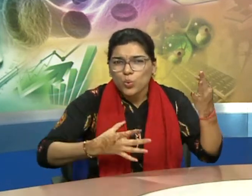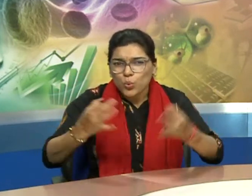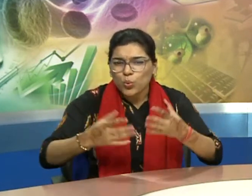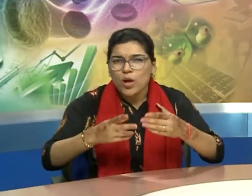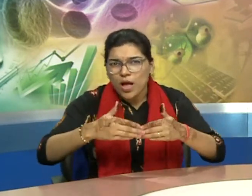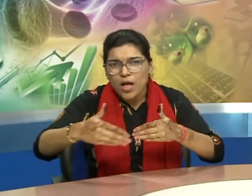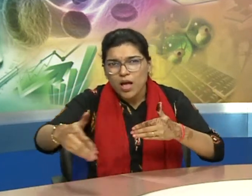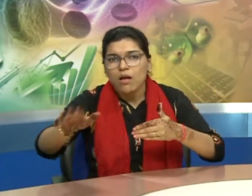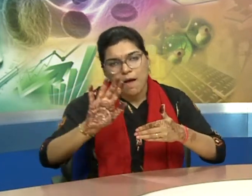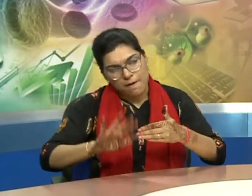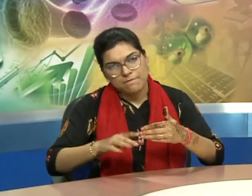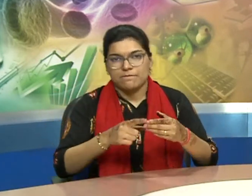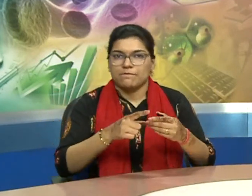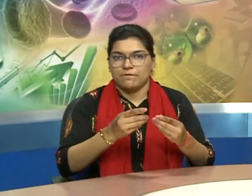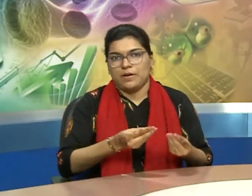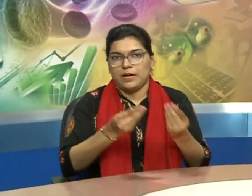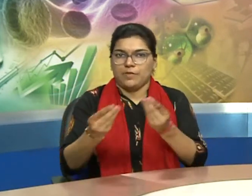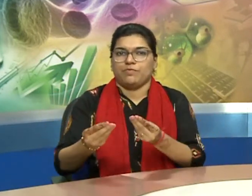media materials.